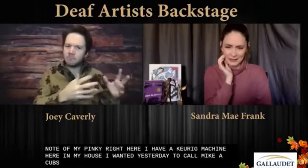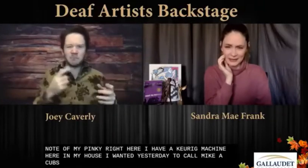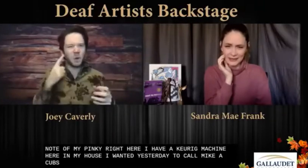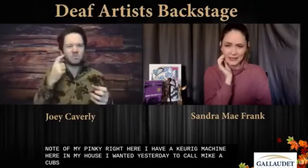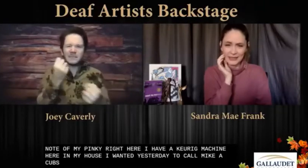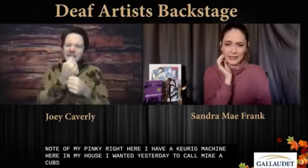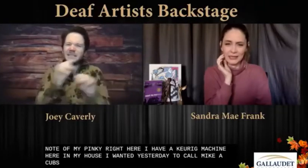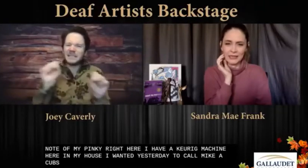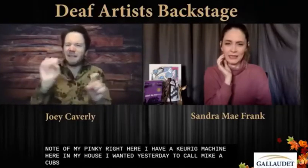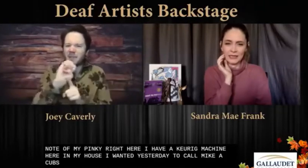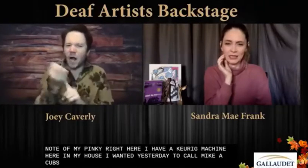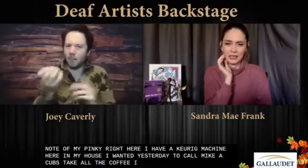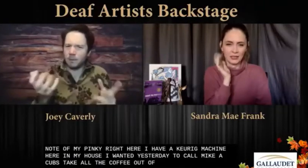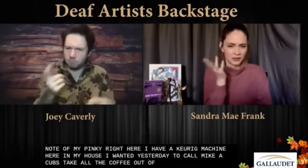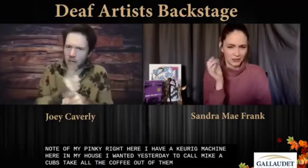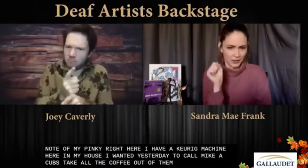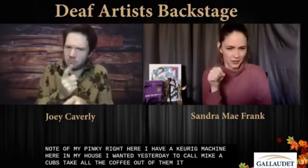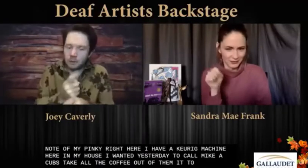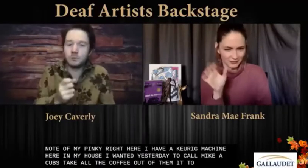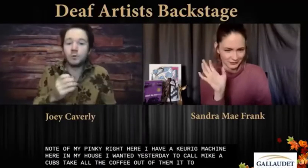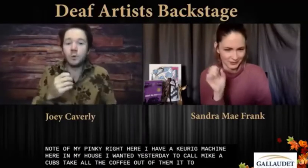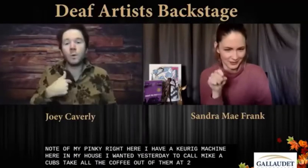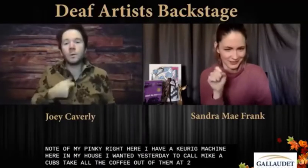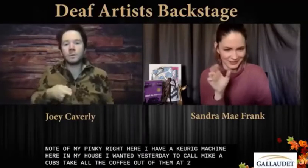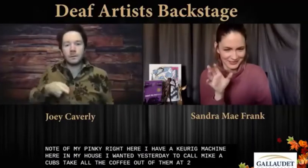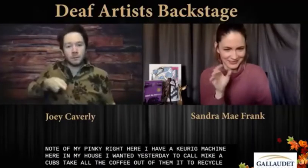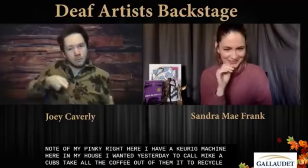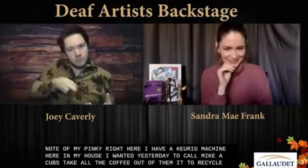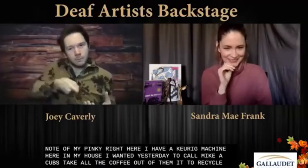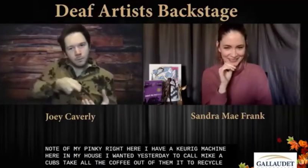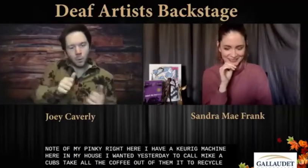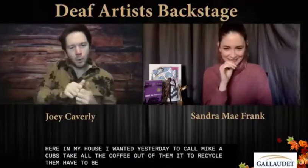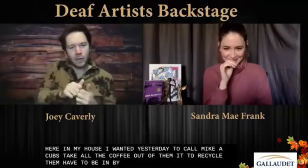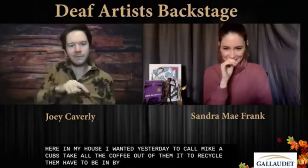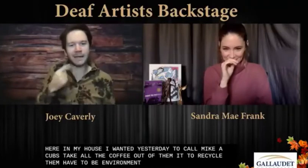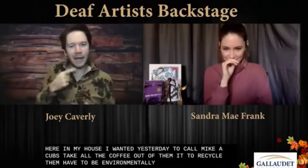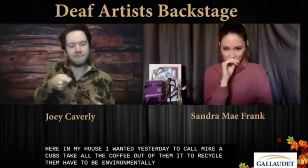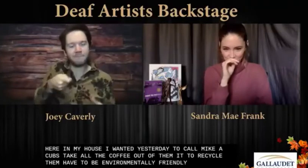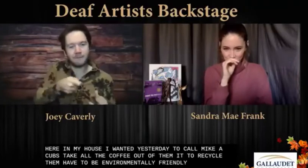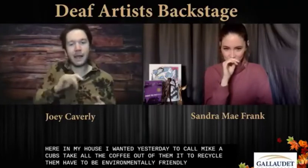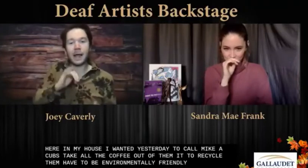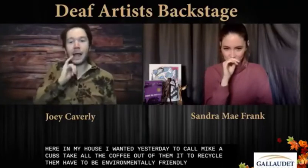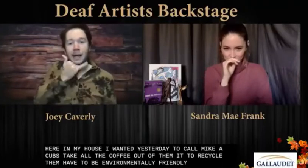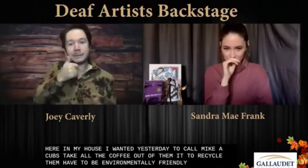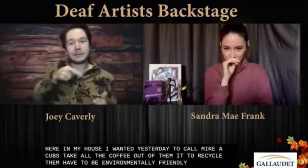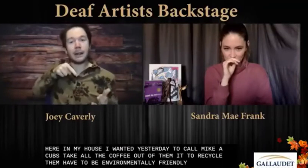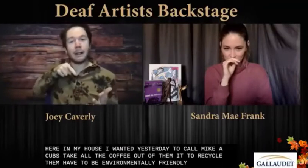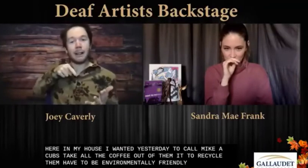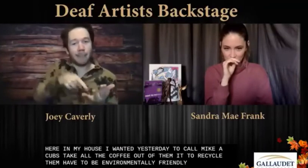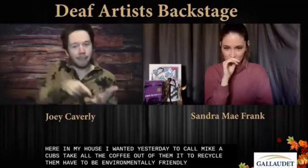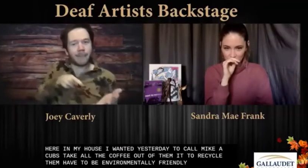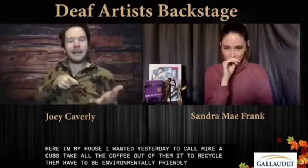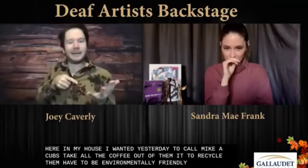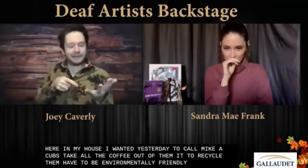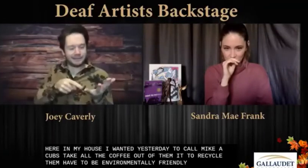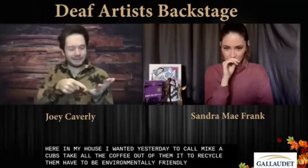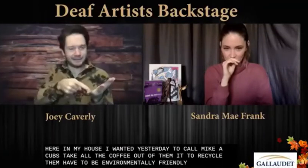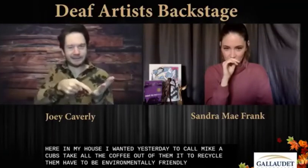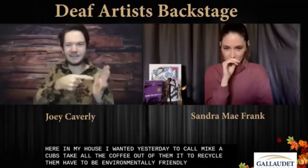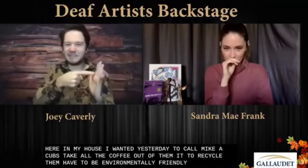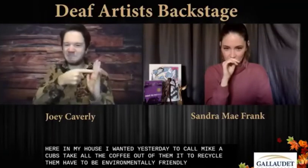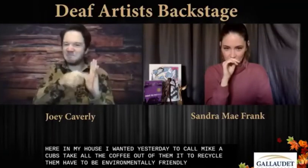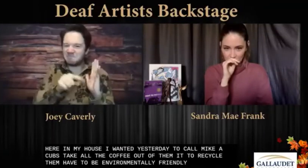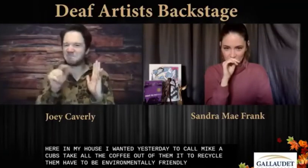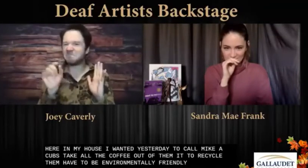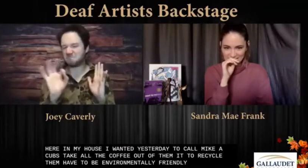and take all the coffee out of them to recycle them to be environmentally friendly so I was using a knife to